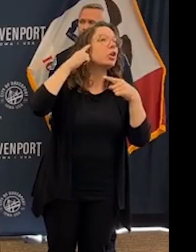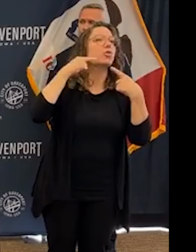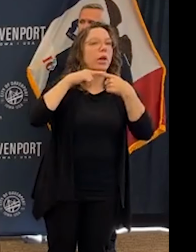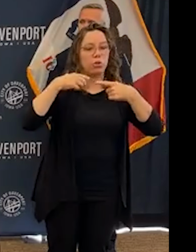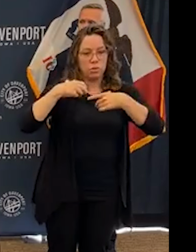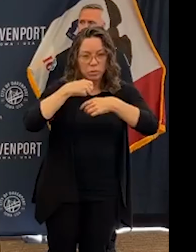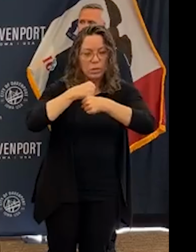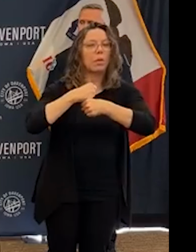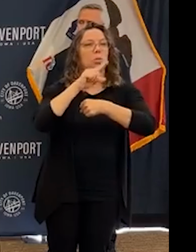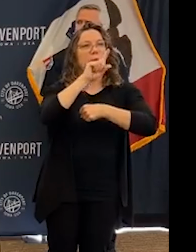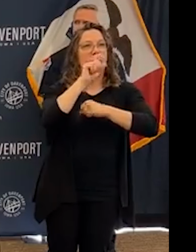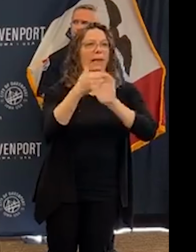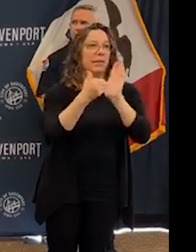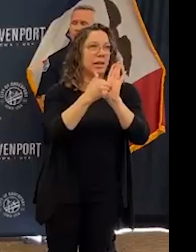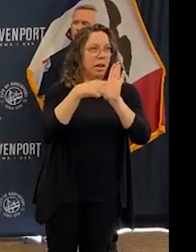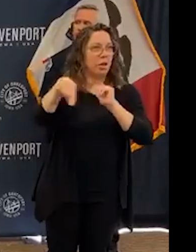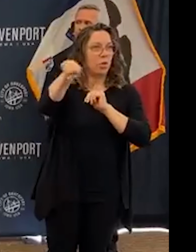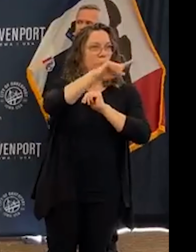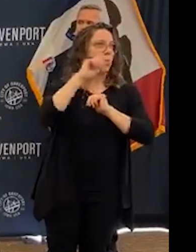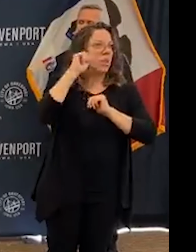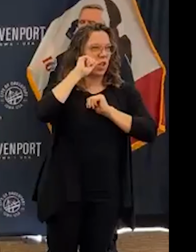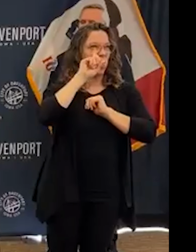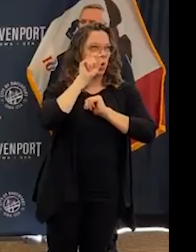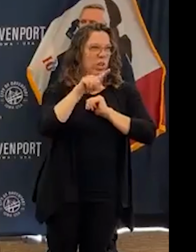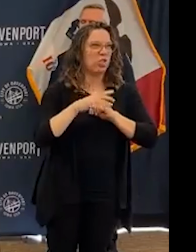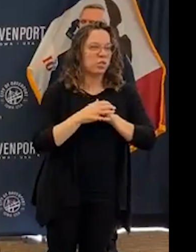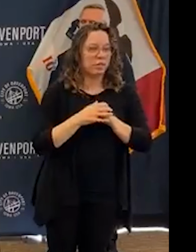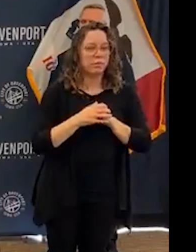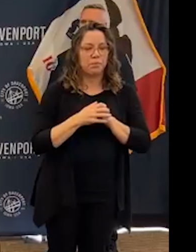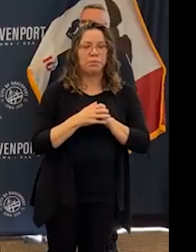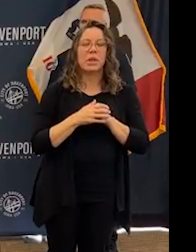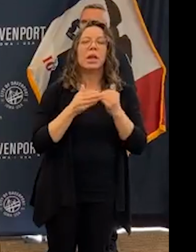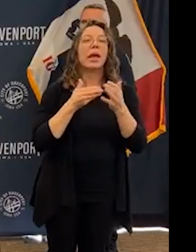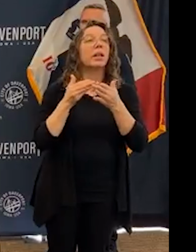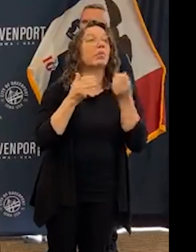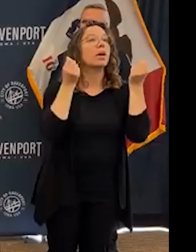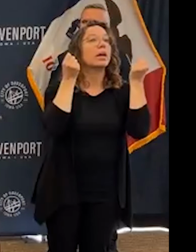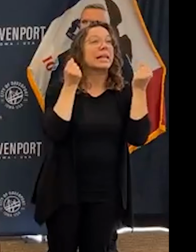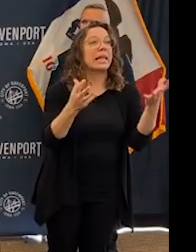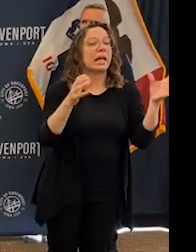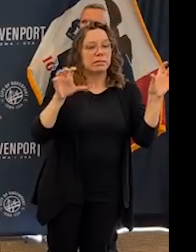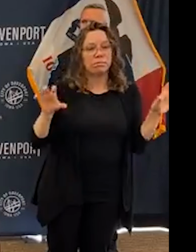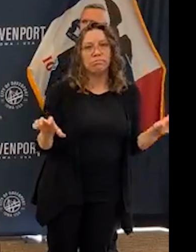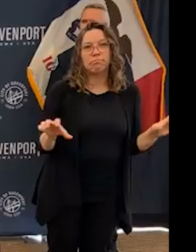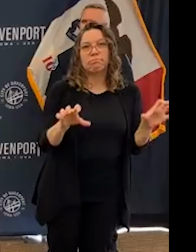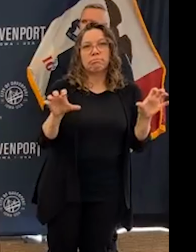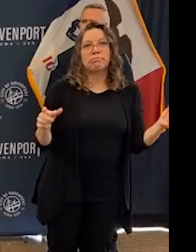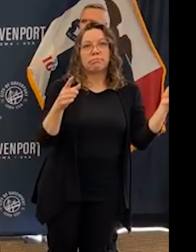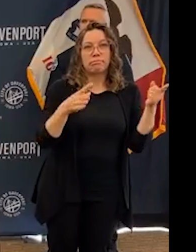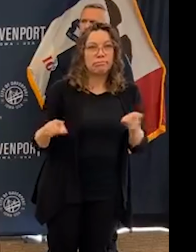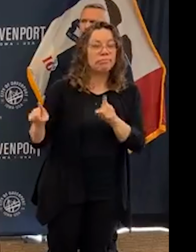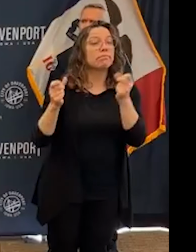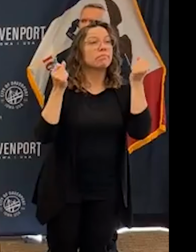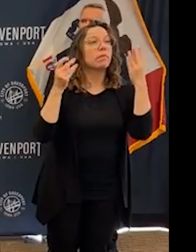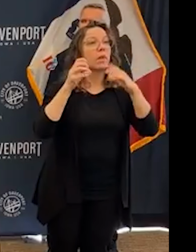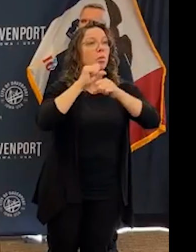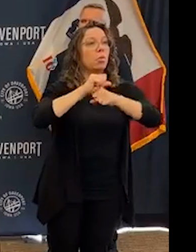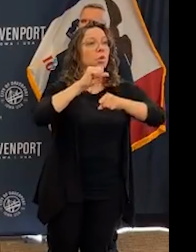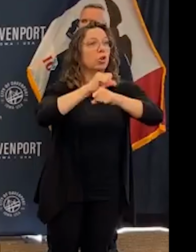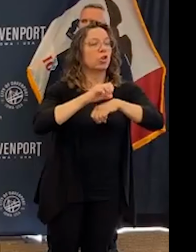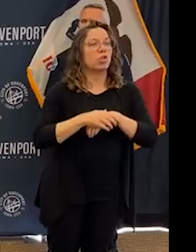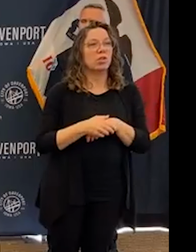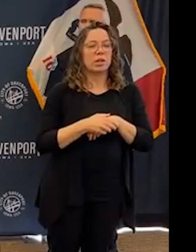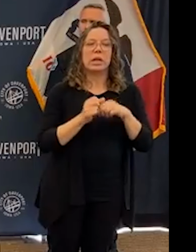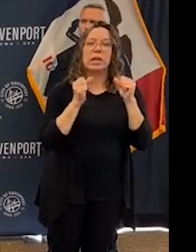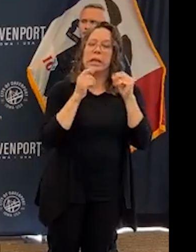point of what question you're asking. Okay. So a lot of activity has been going on. A lot of work has been going on. A lot of